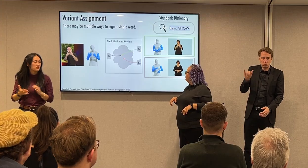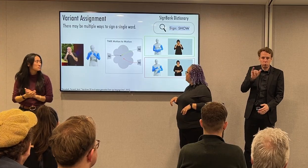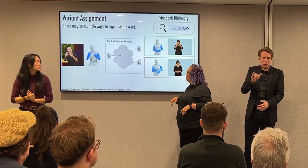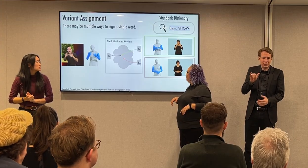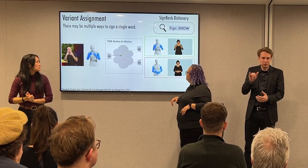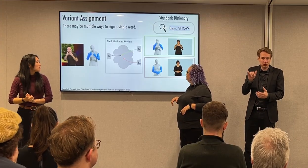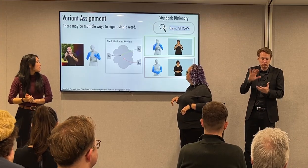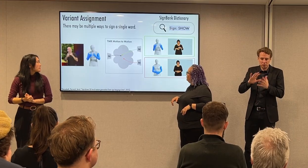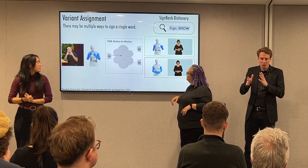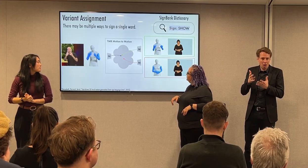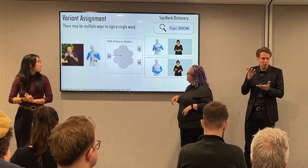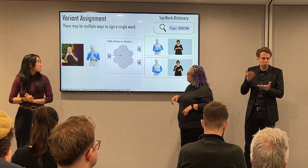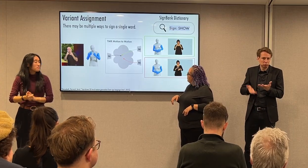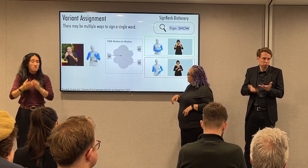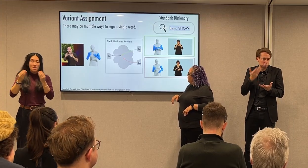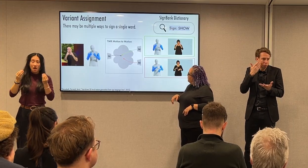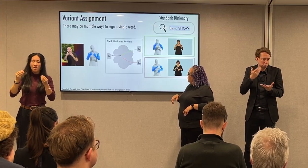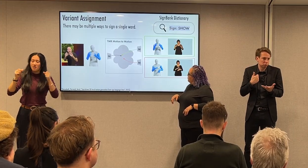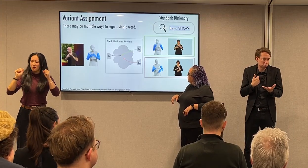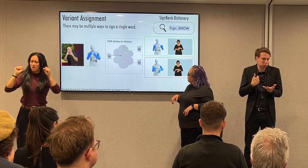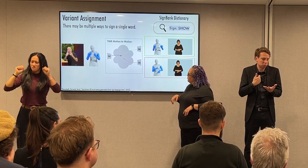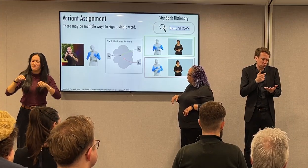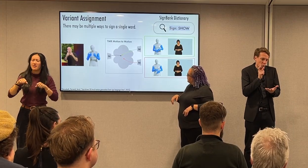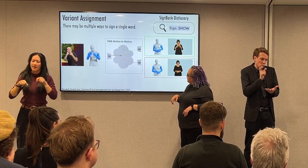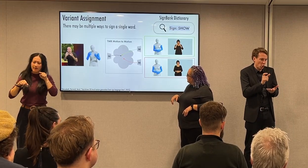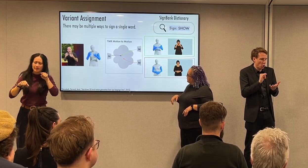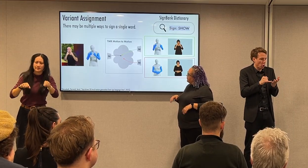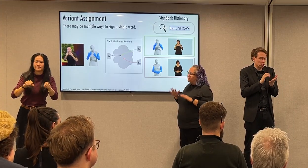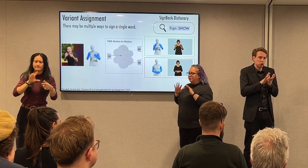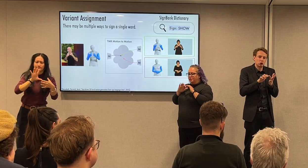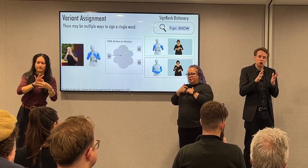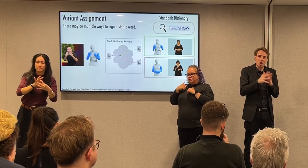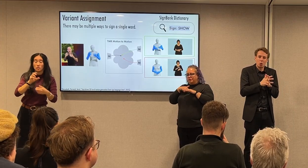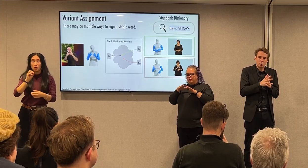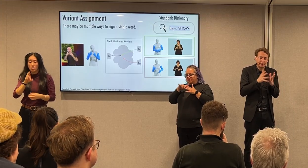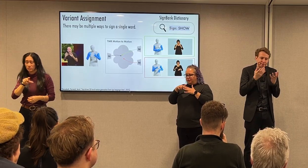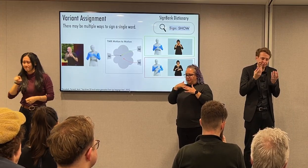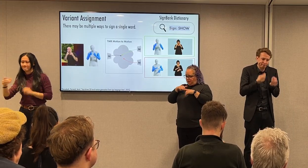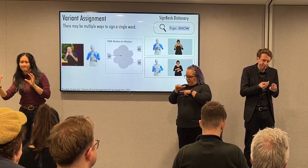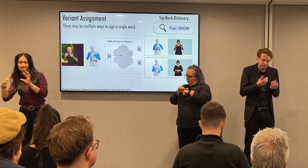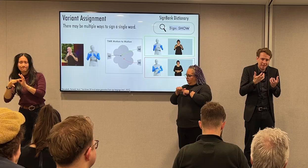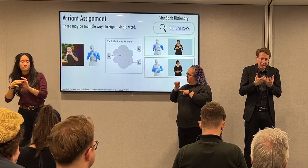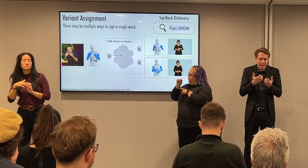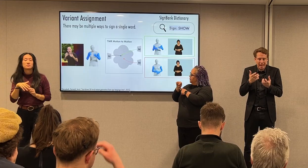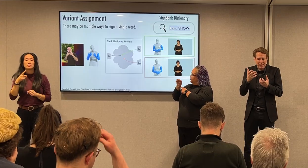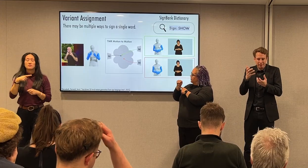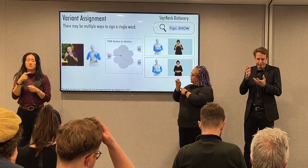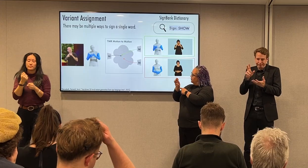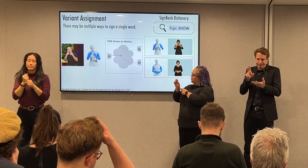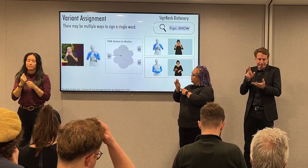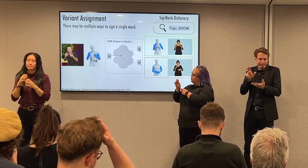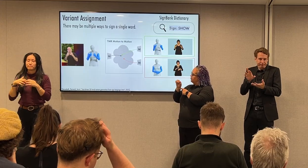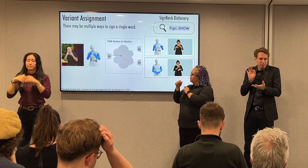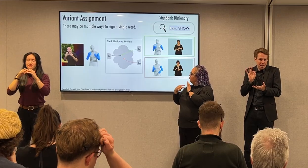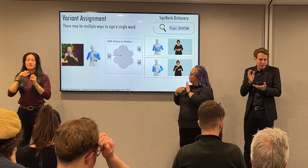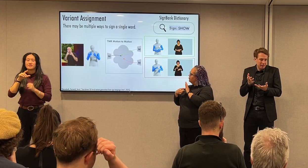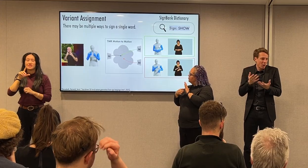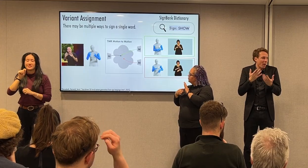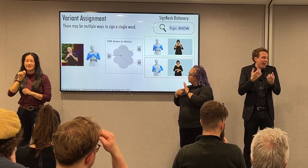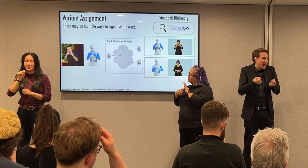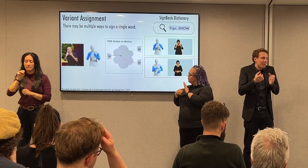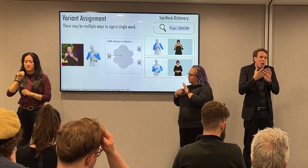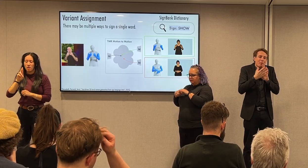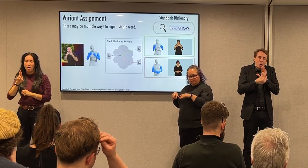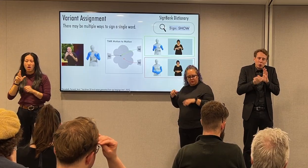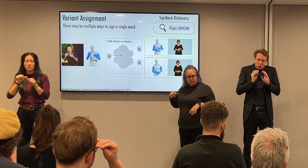So the way we do it is that we train a model called TMR, which is a VAE, so a